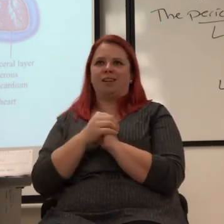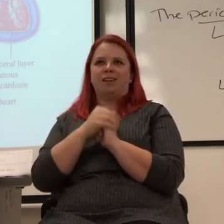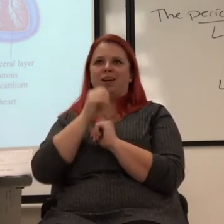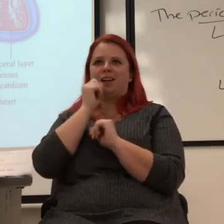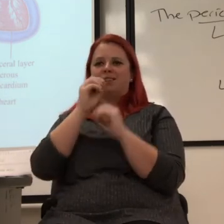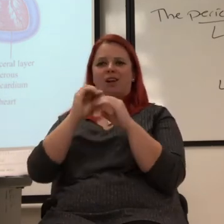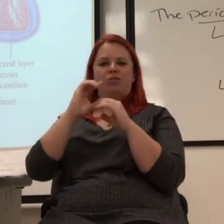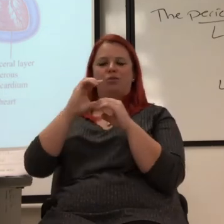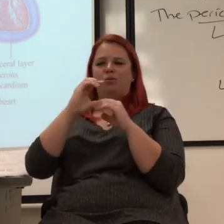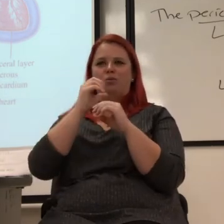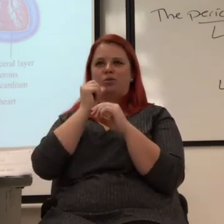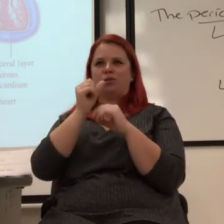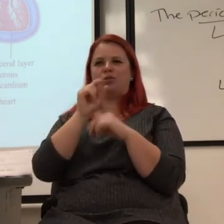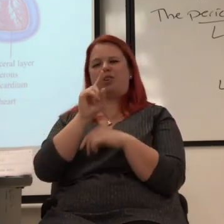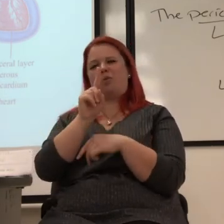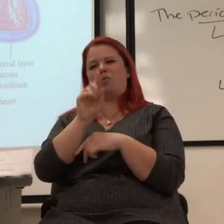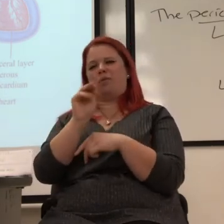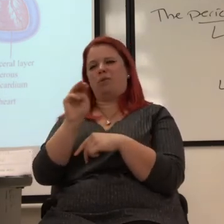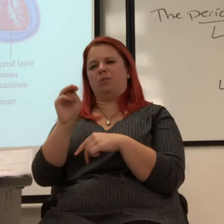right?